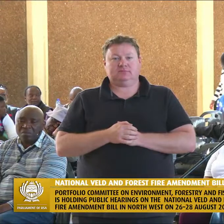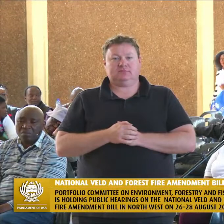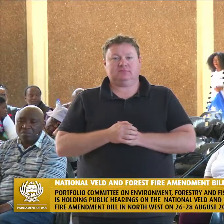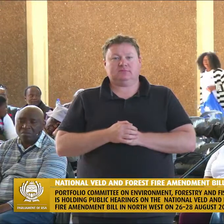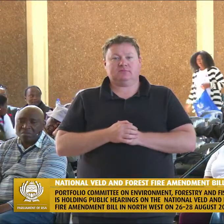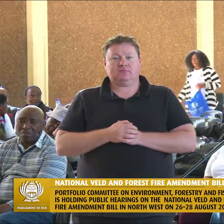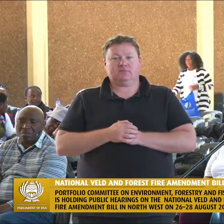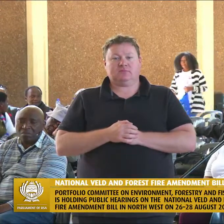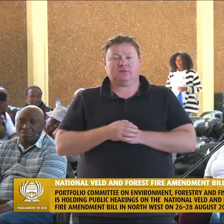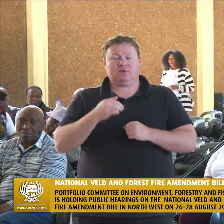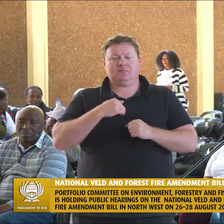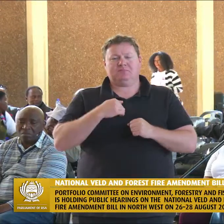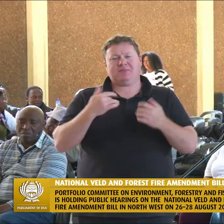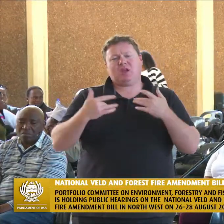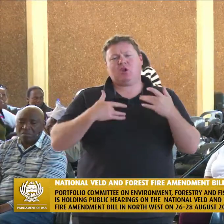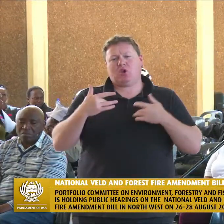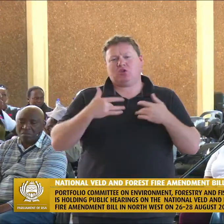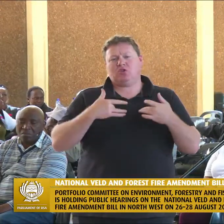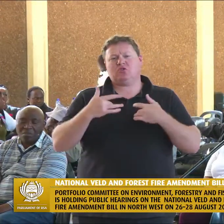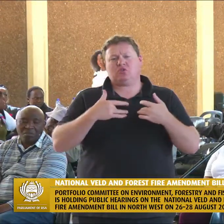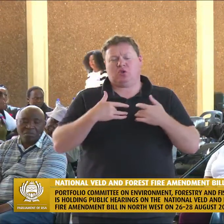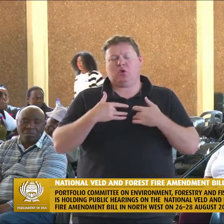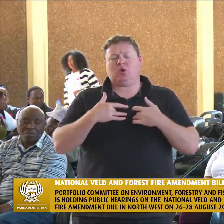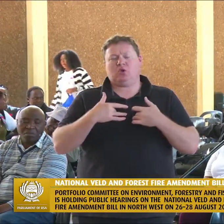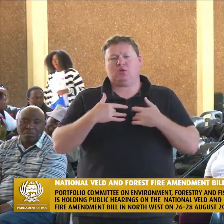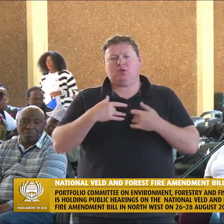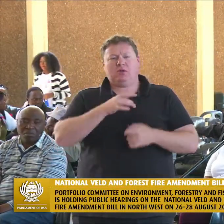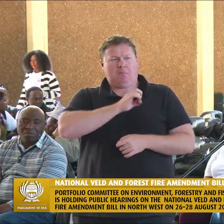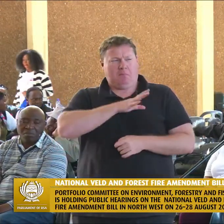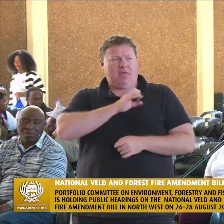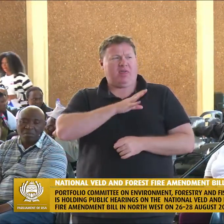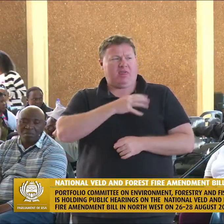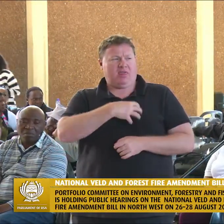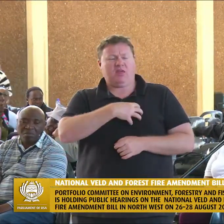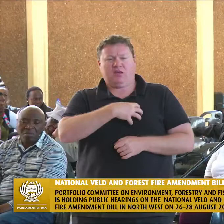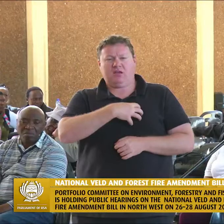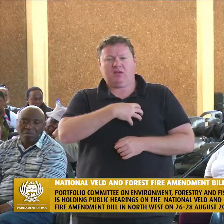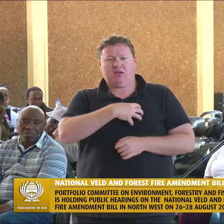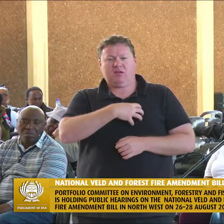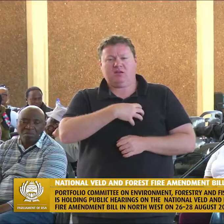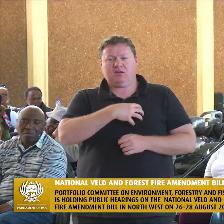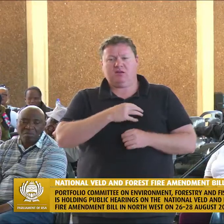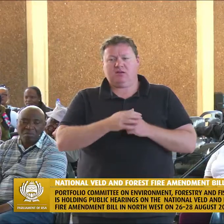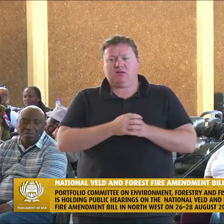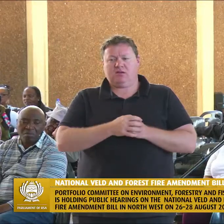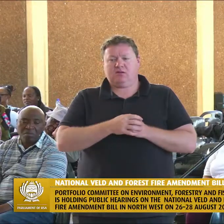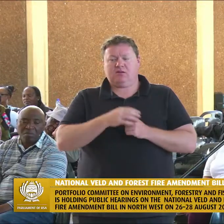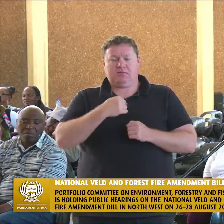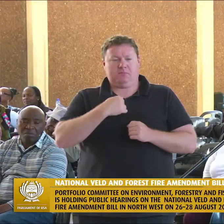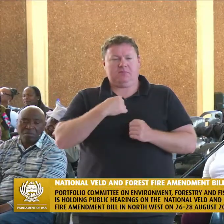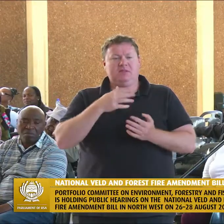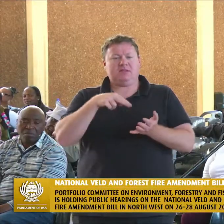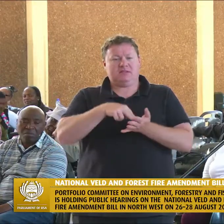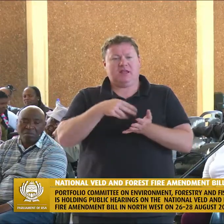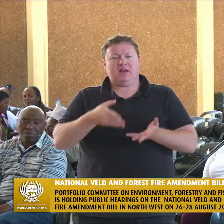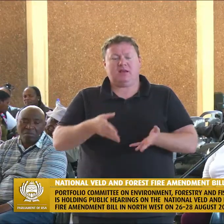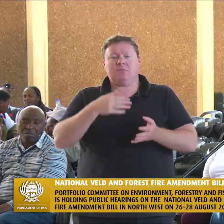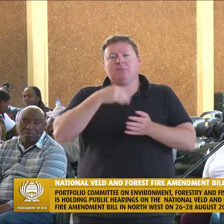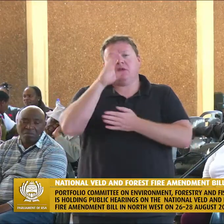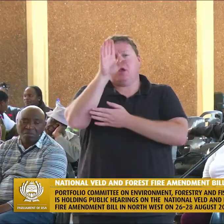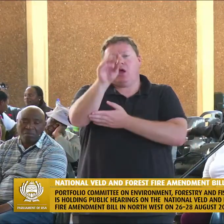i am very concerned and hateful well whilst i'm standing here i'm requesting from our